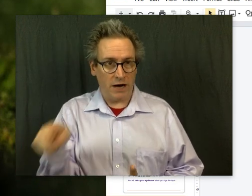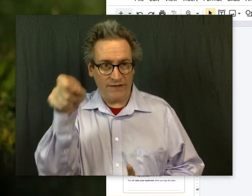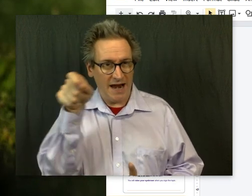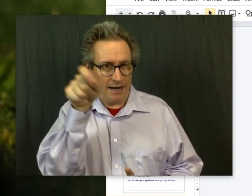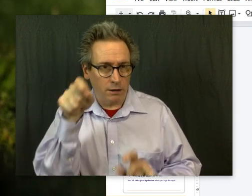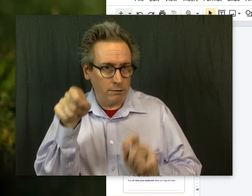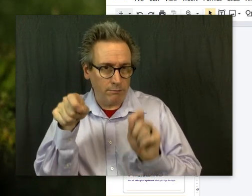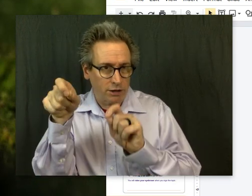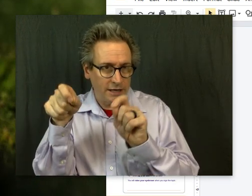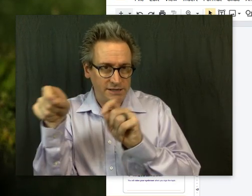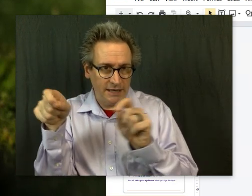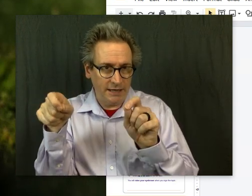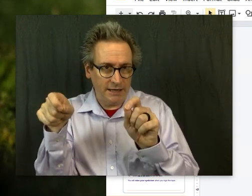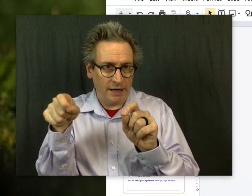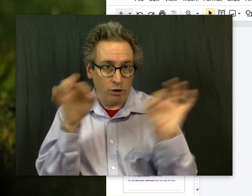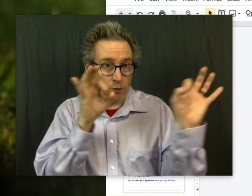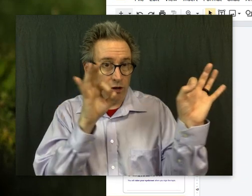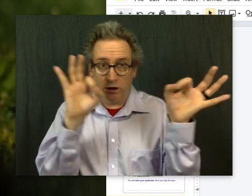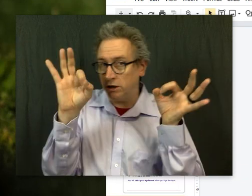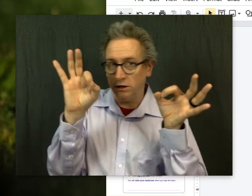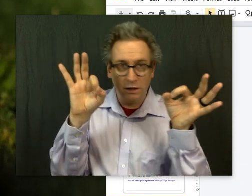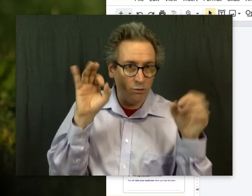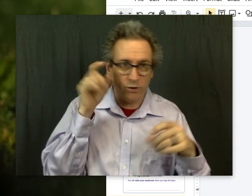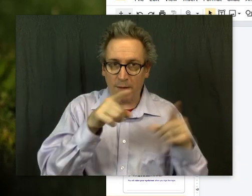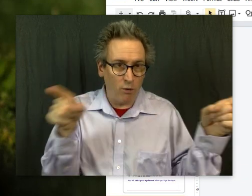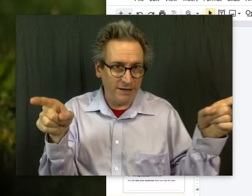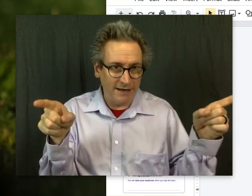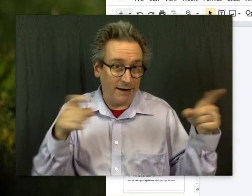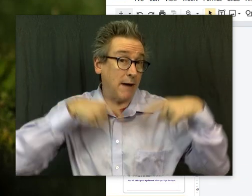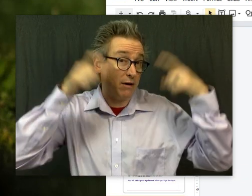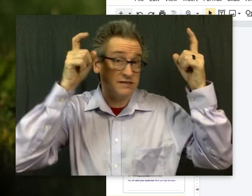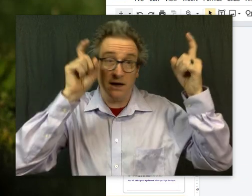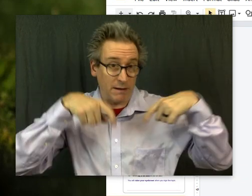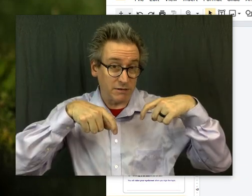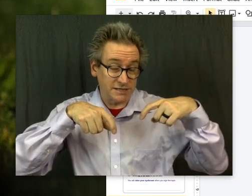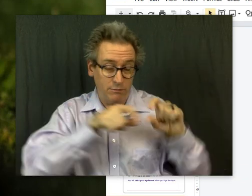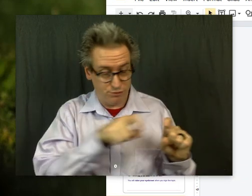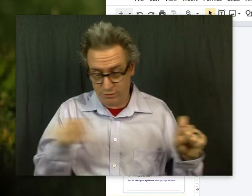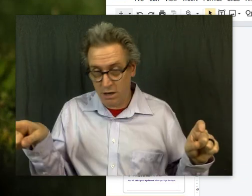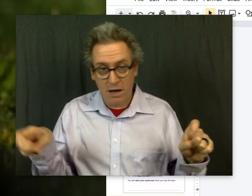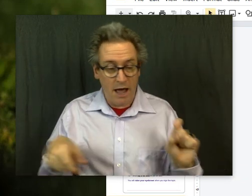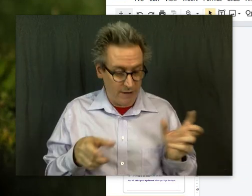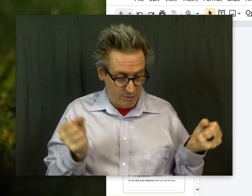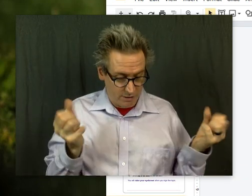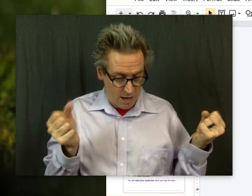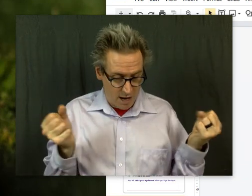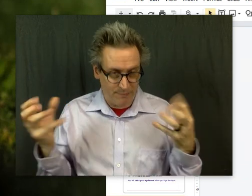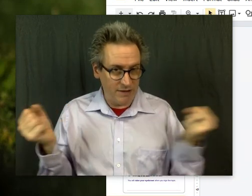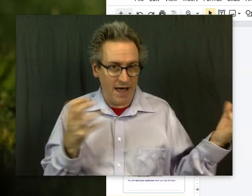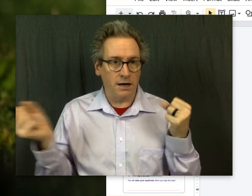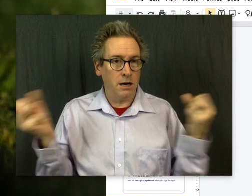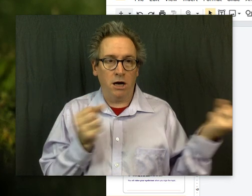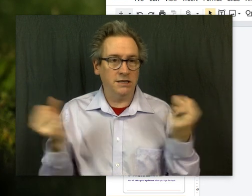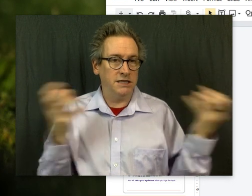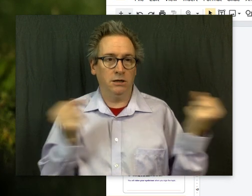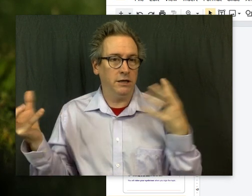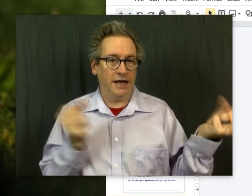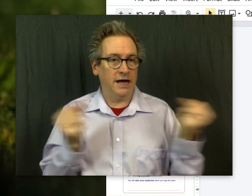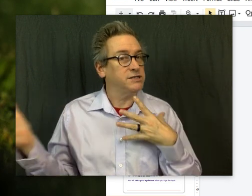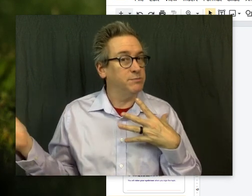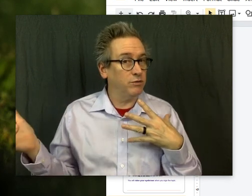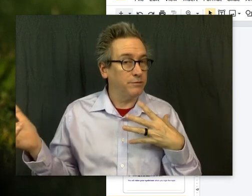order and then any little markings I needed, like where do I look, what do I point at, eyebrows up, eyebrows down, and then I would copy that